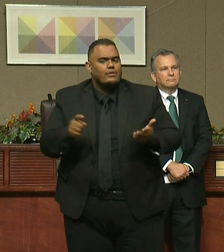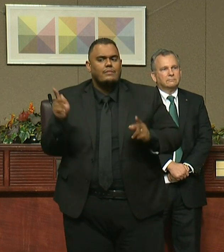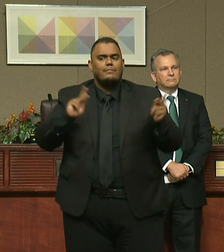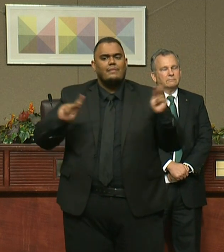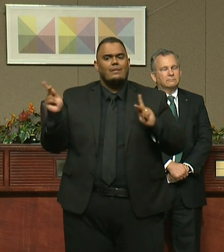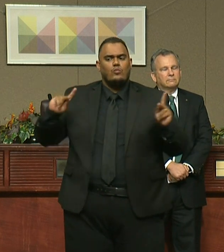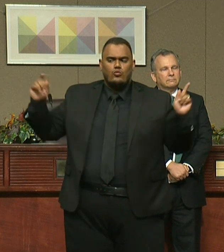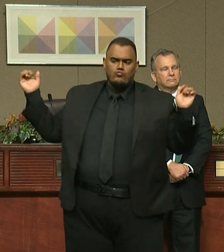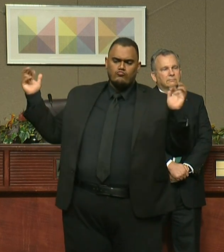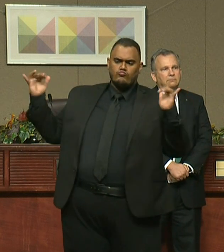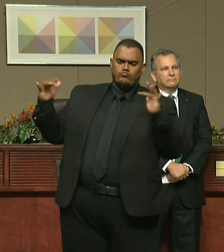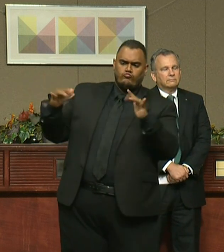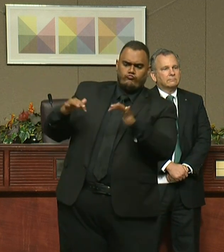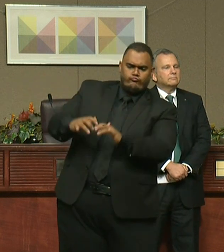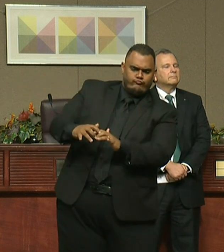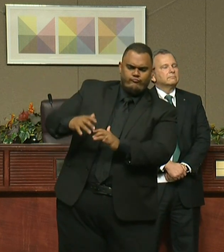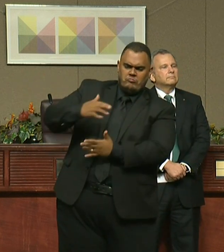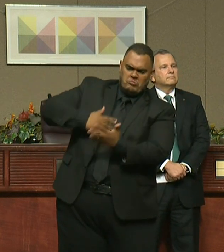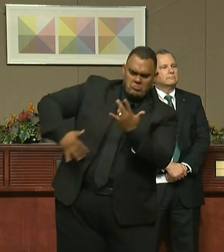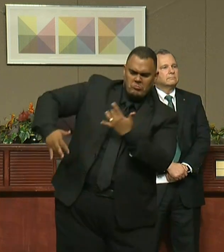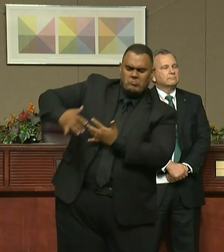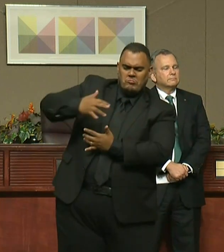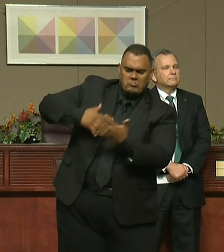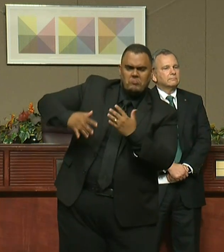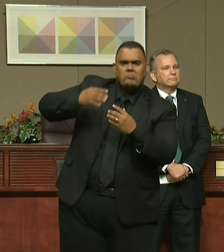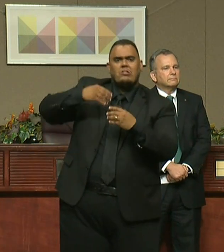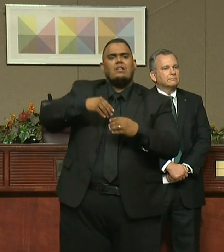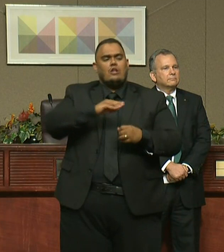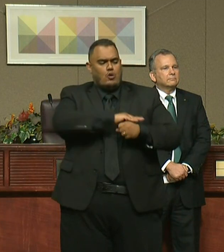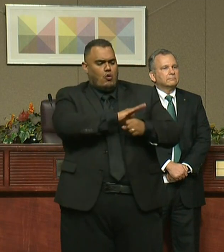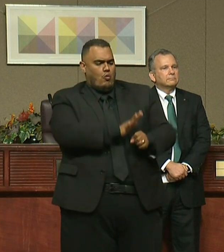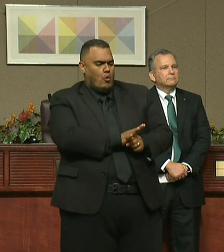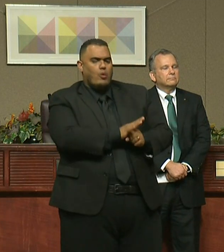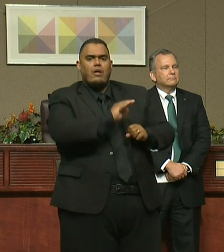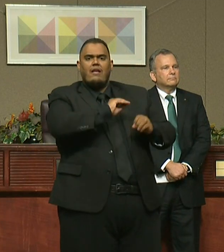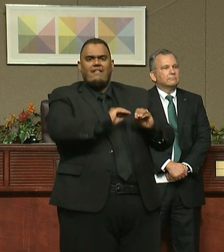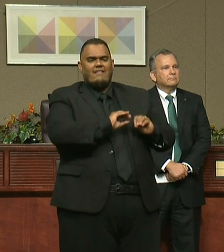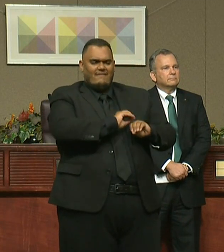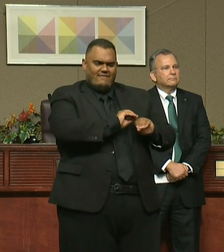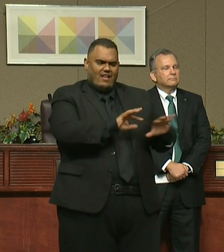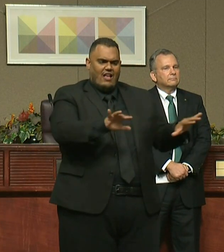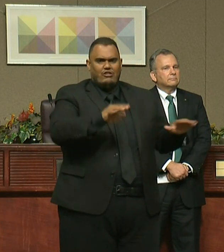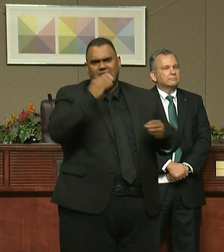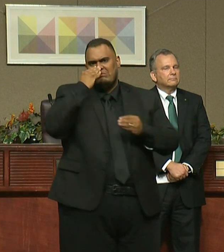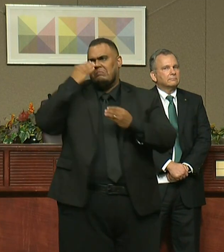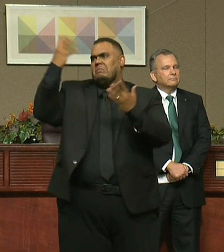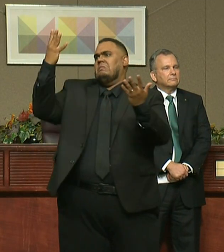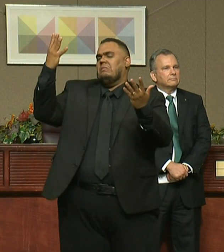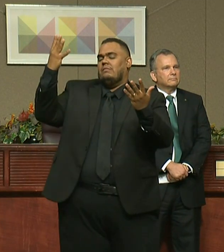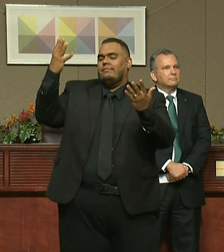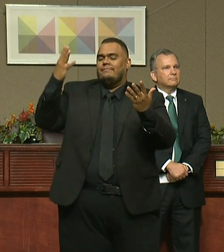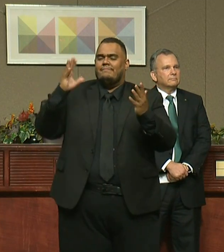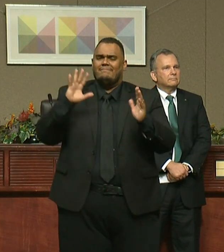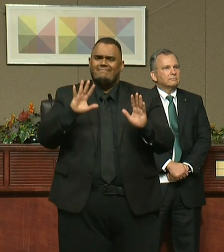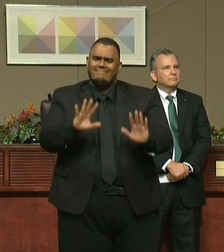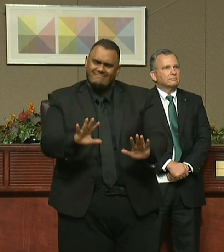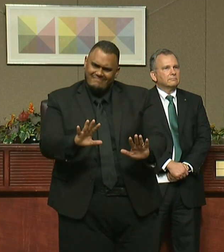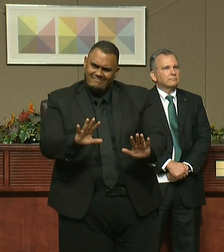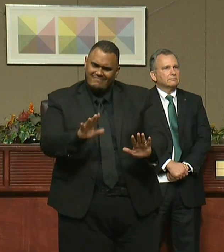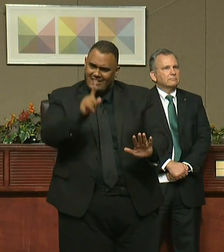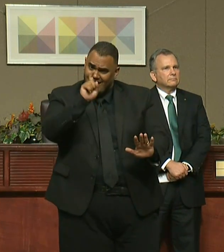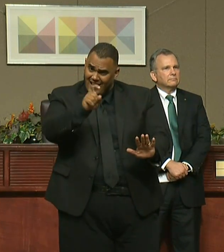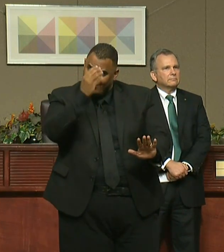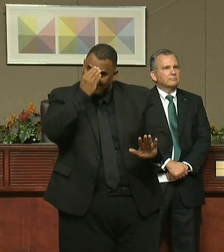large crowds, irrespective of the virus. But I have to say that our community